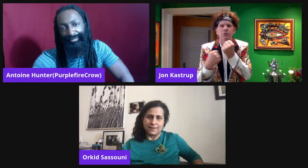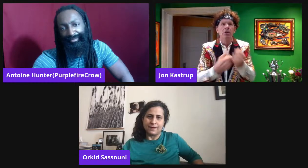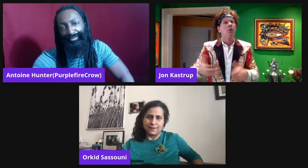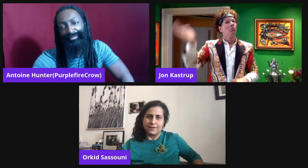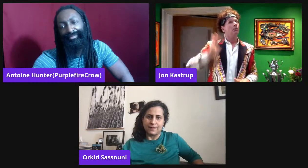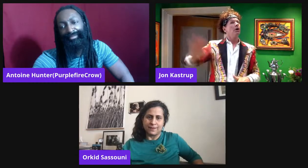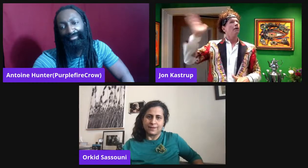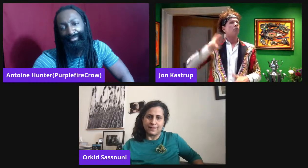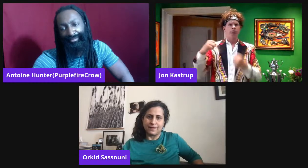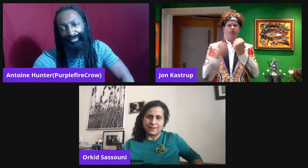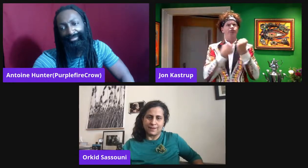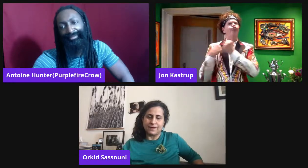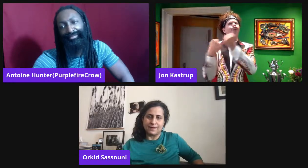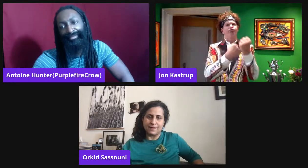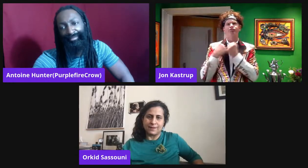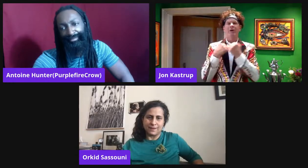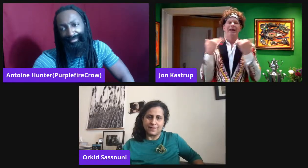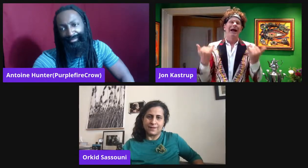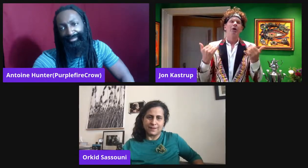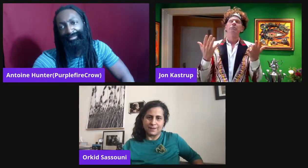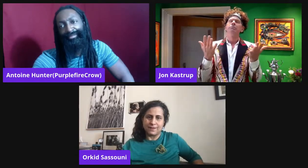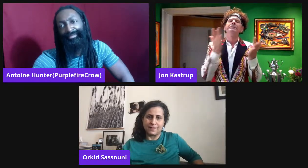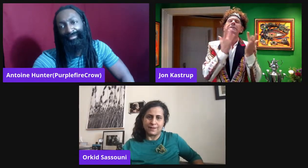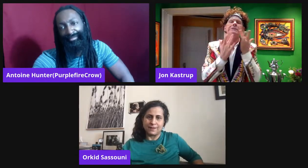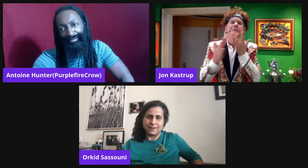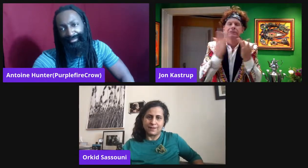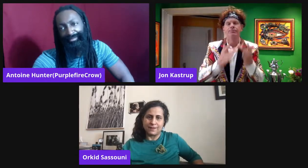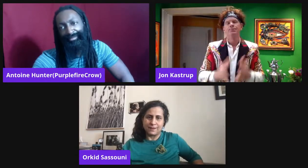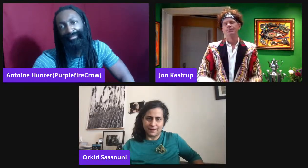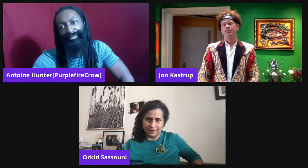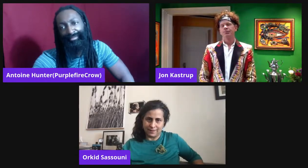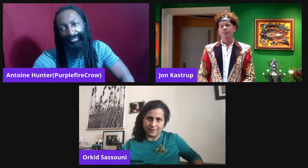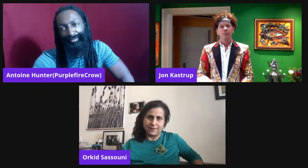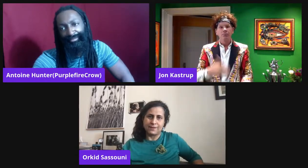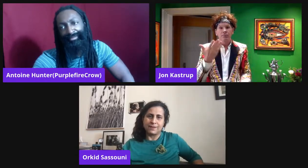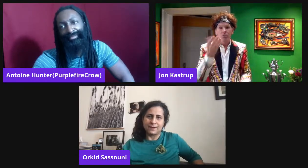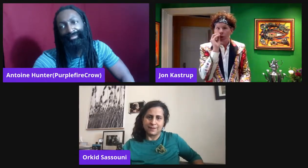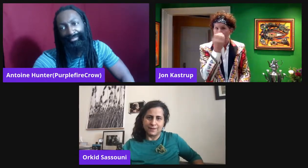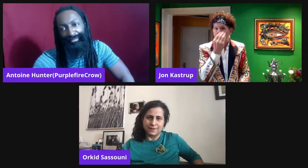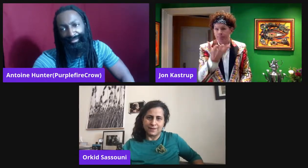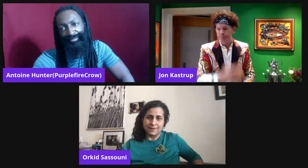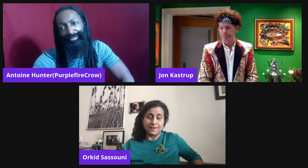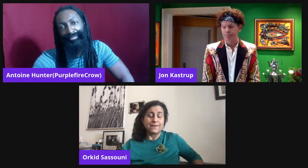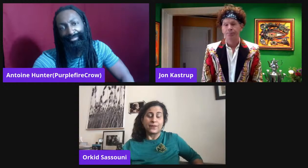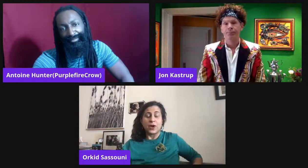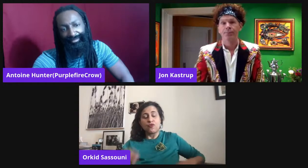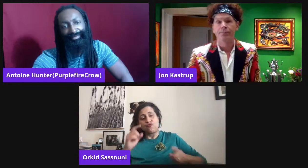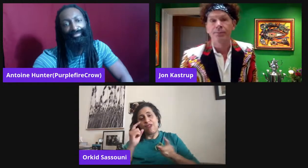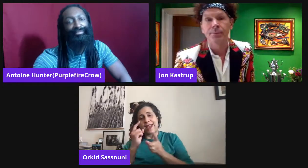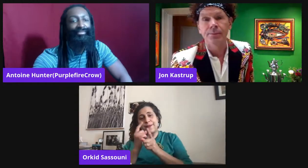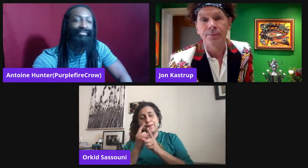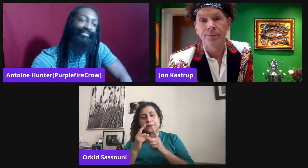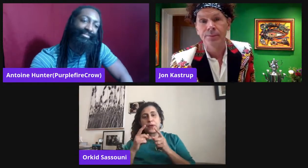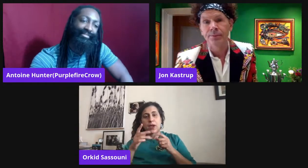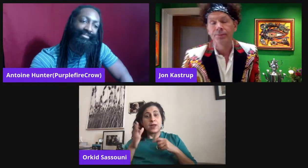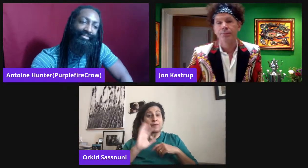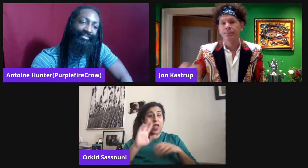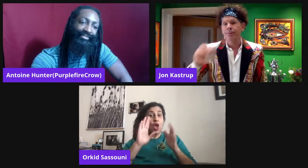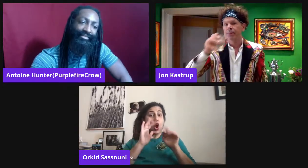know, and you know, with those scarce resources, you know, before there was just an array of support, but